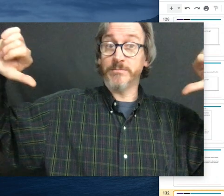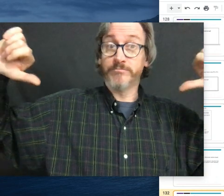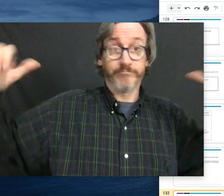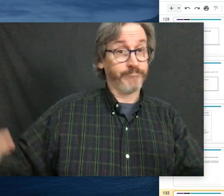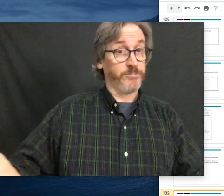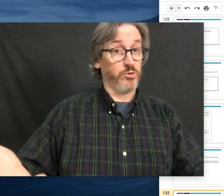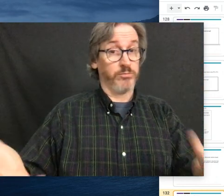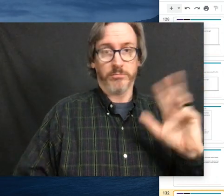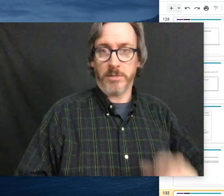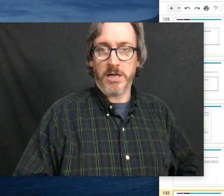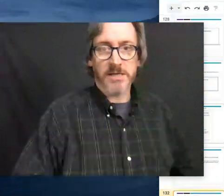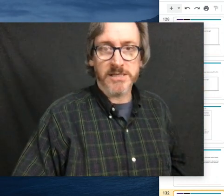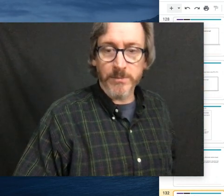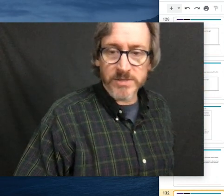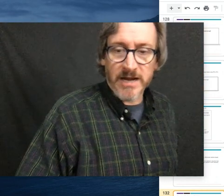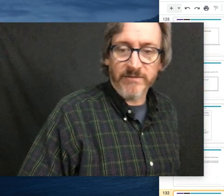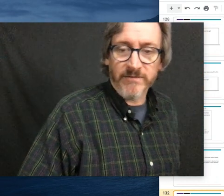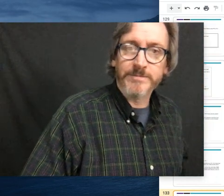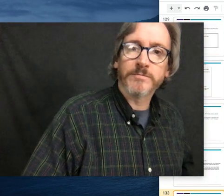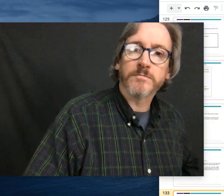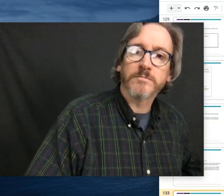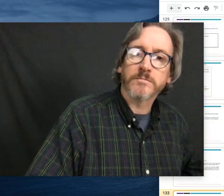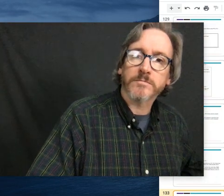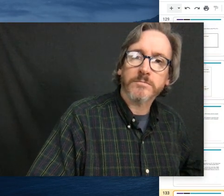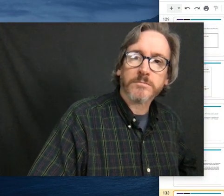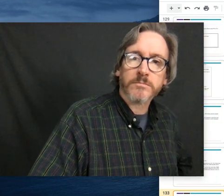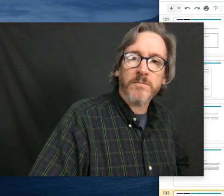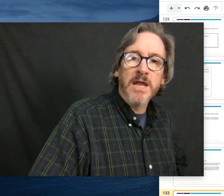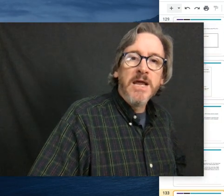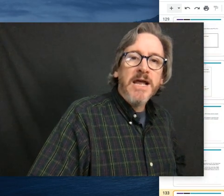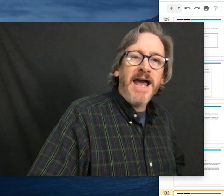them. Simple stuff.